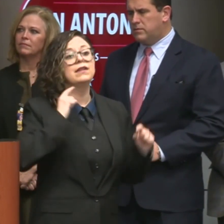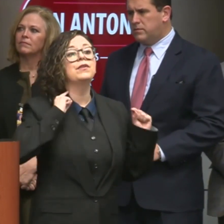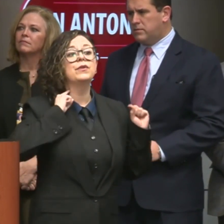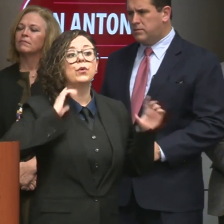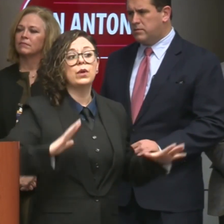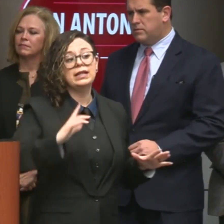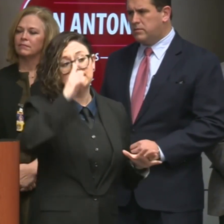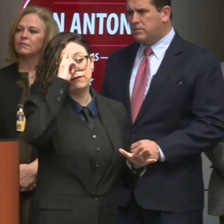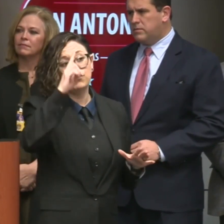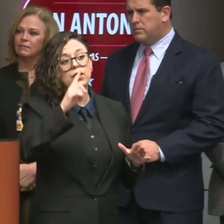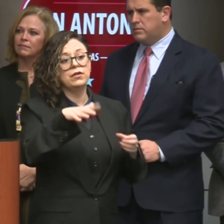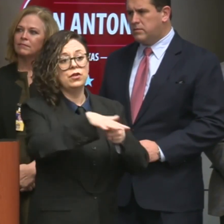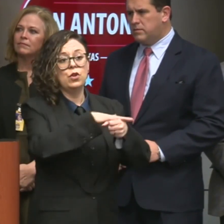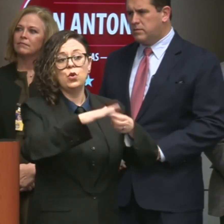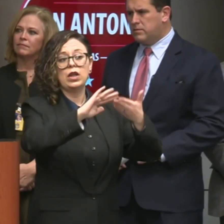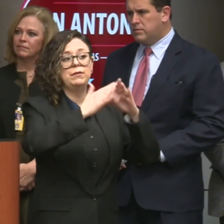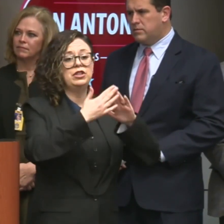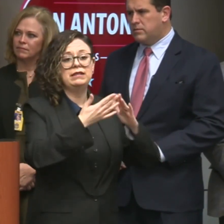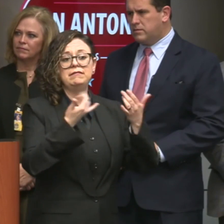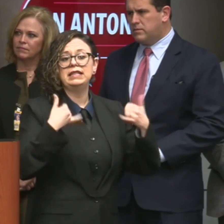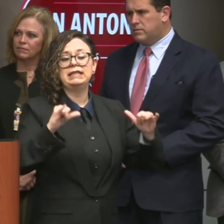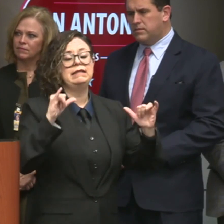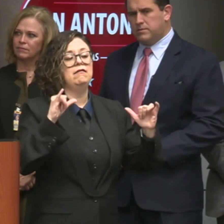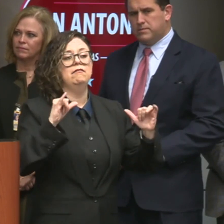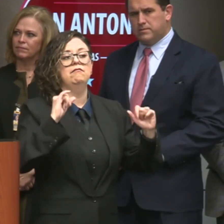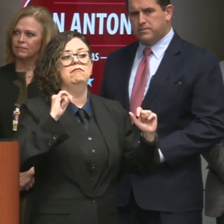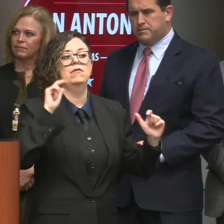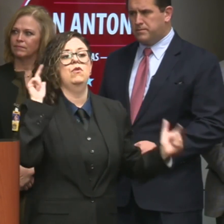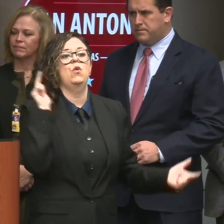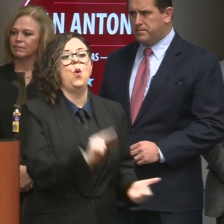the community here is still considered low.